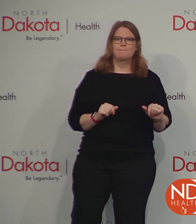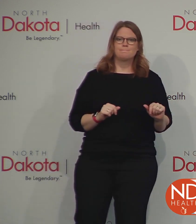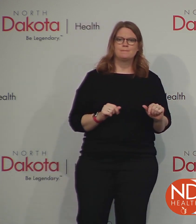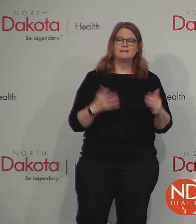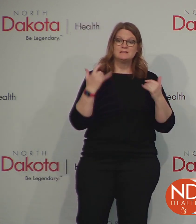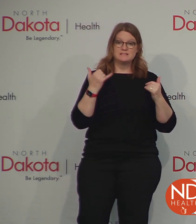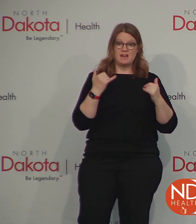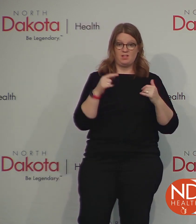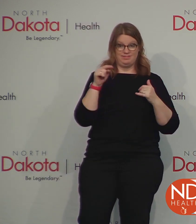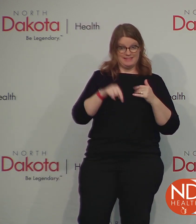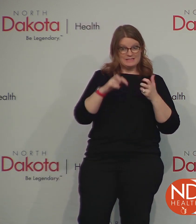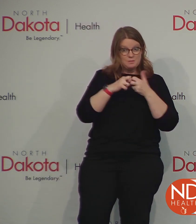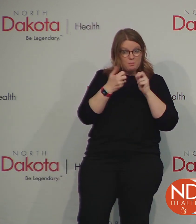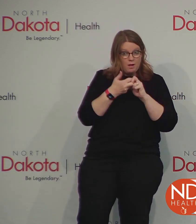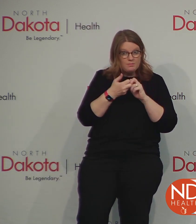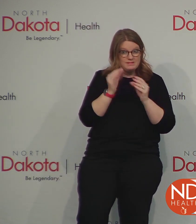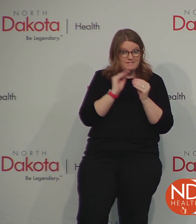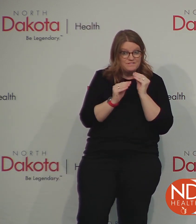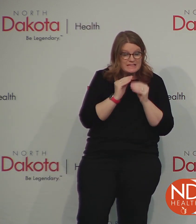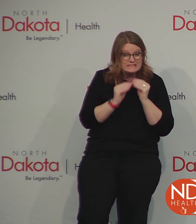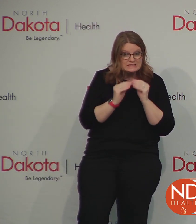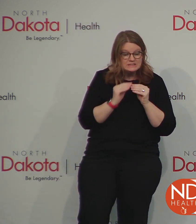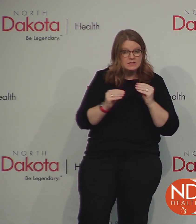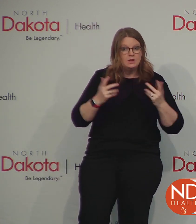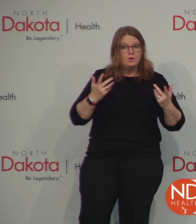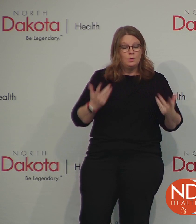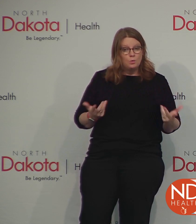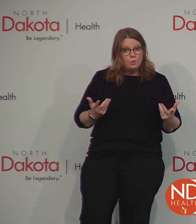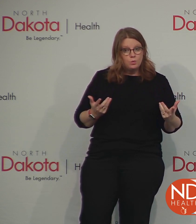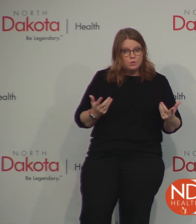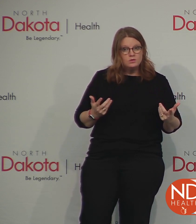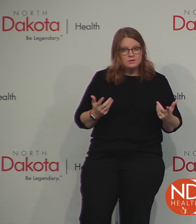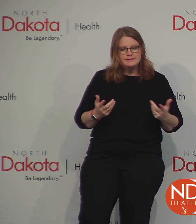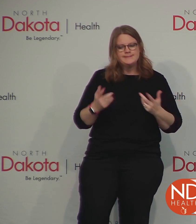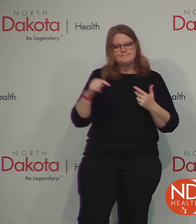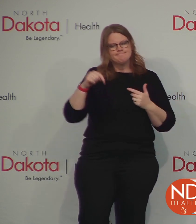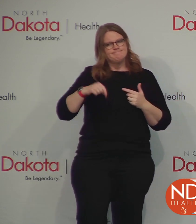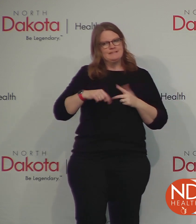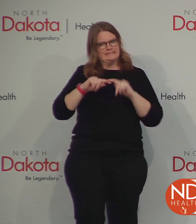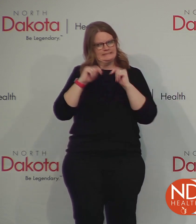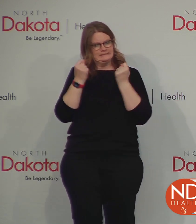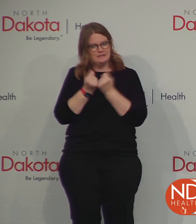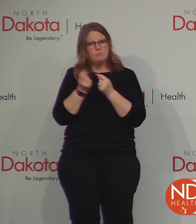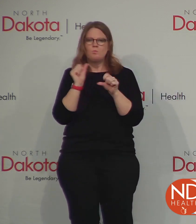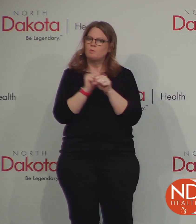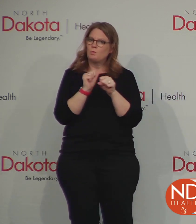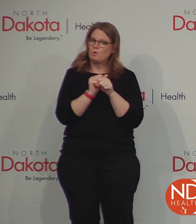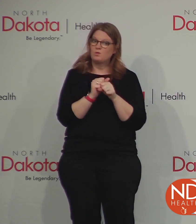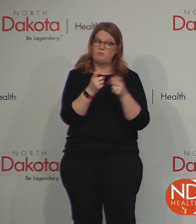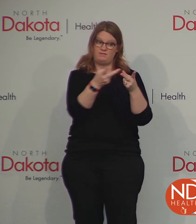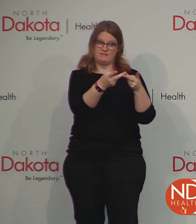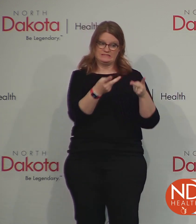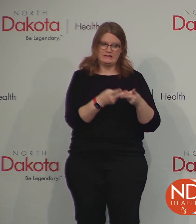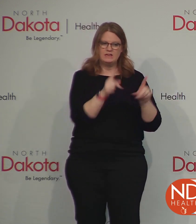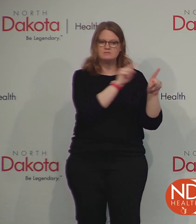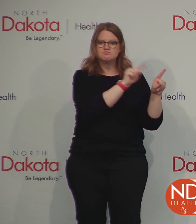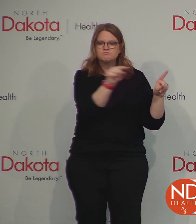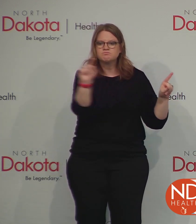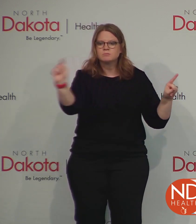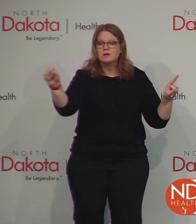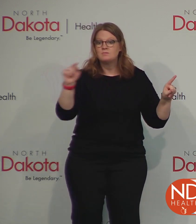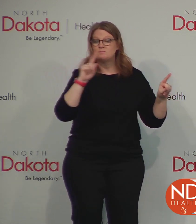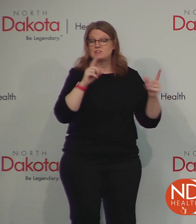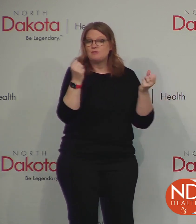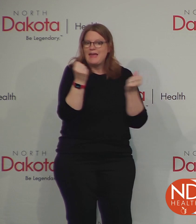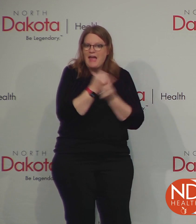To fix this issue, and in the future, the team will be working more actively with facilities to ensure that information is up to